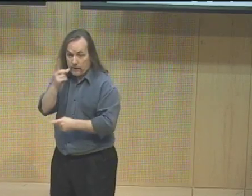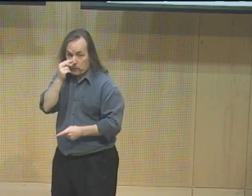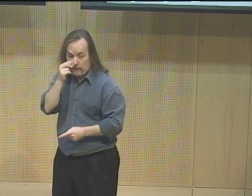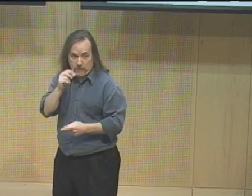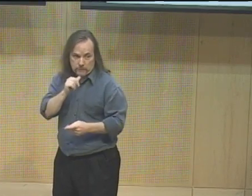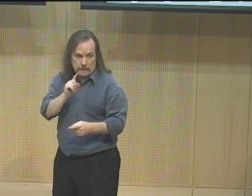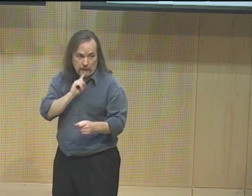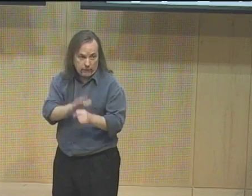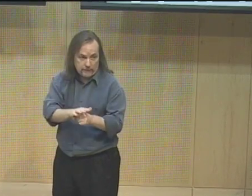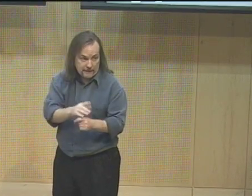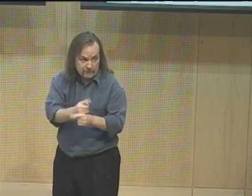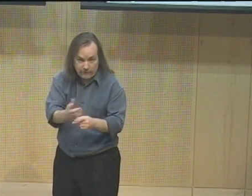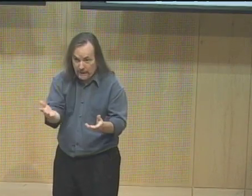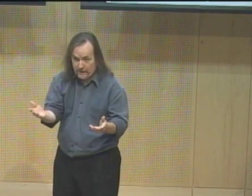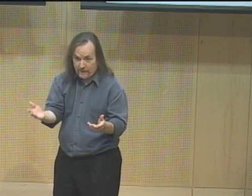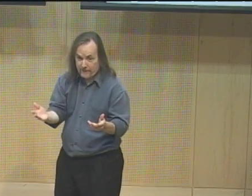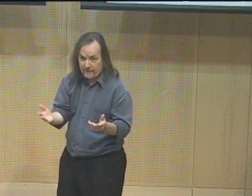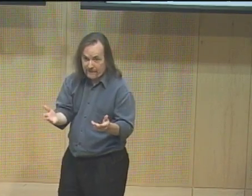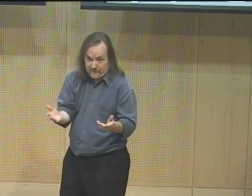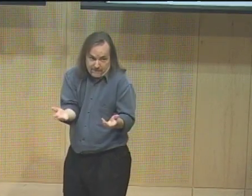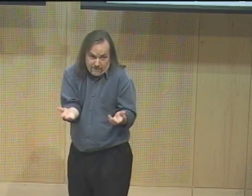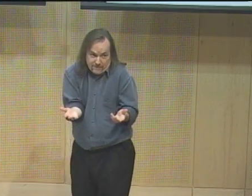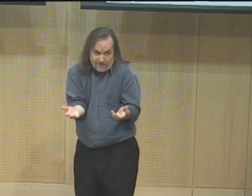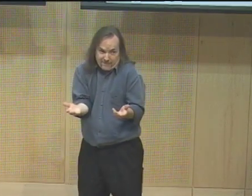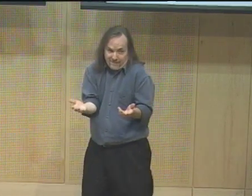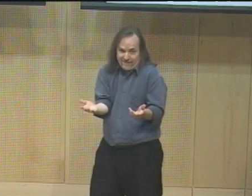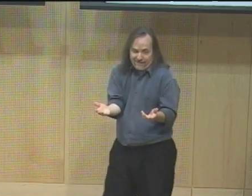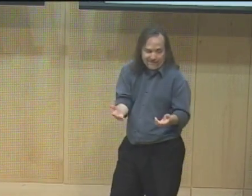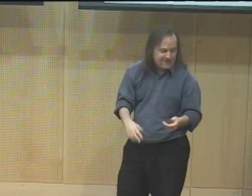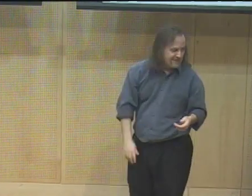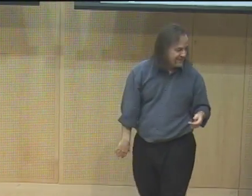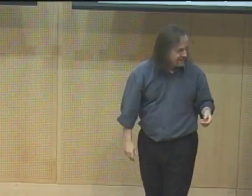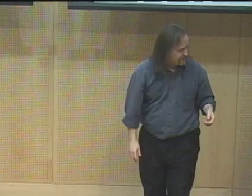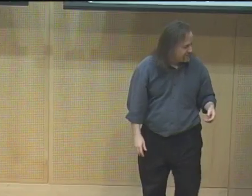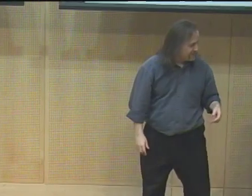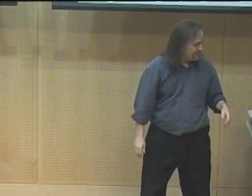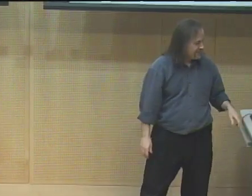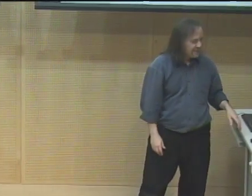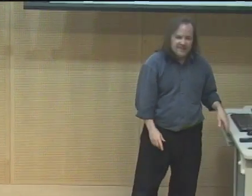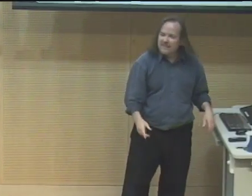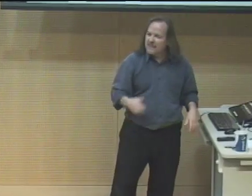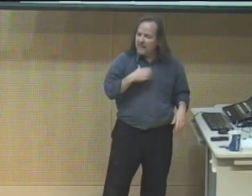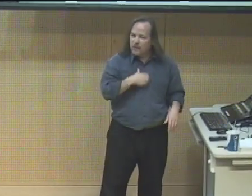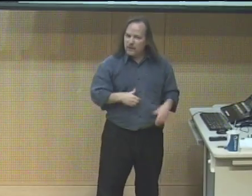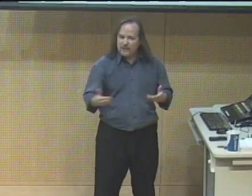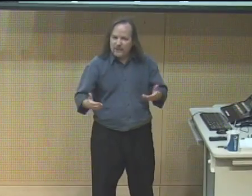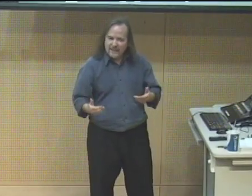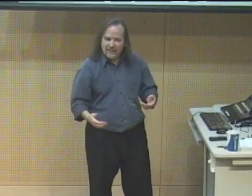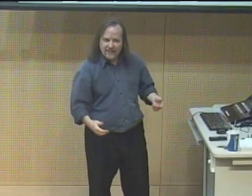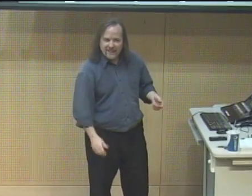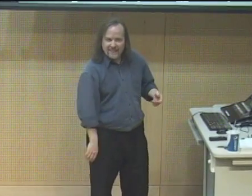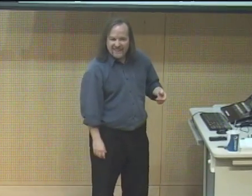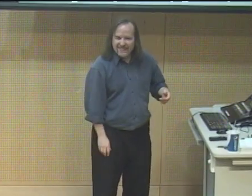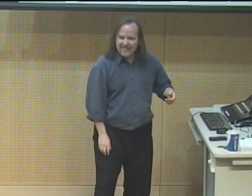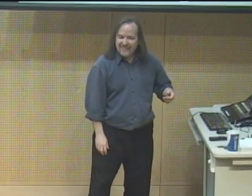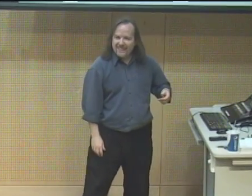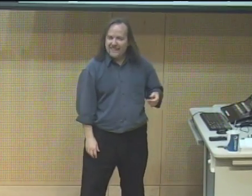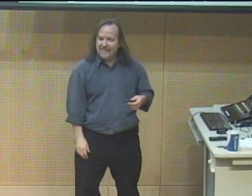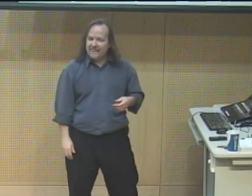guarantee. Now, if you look at number 3, where I say, remember, everything's a risk, especially with Dino. And number 4, loaning money